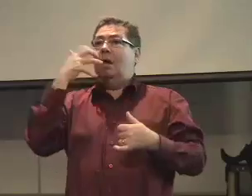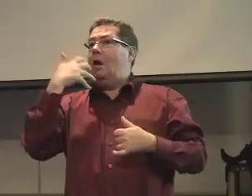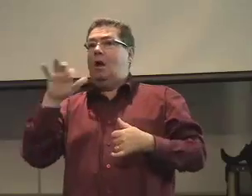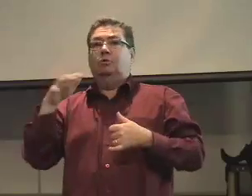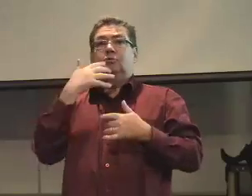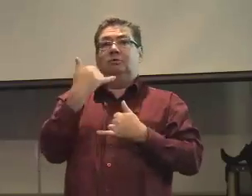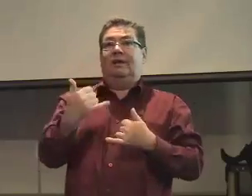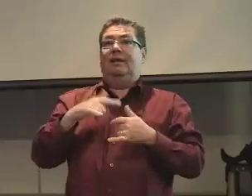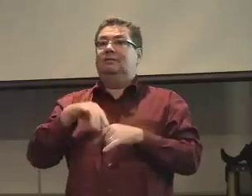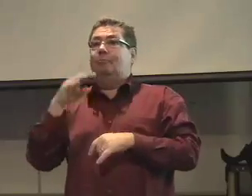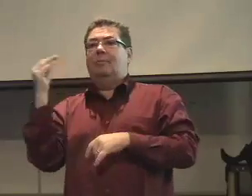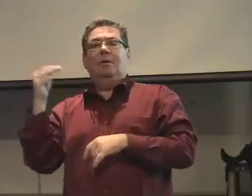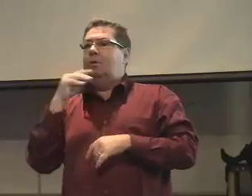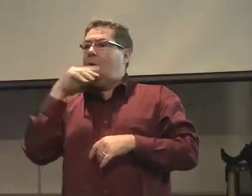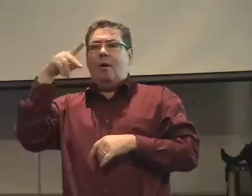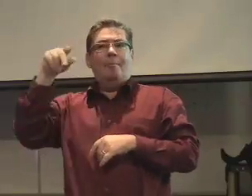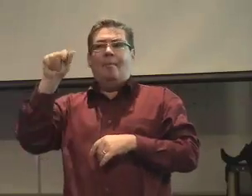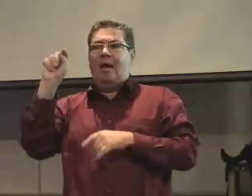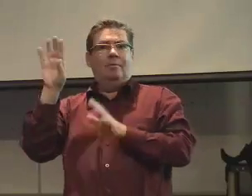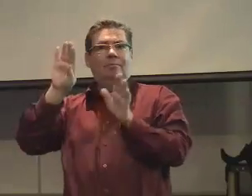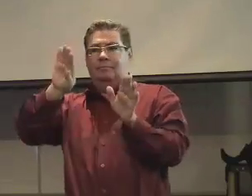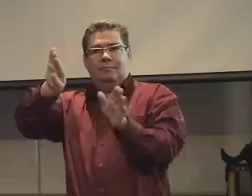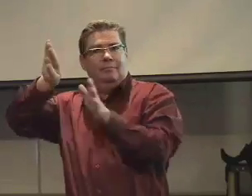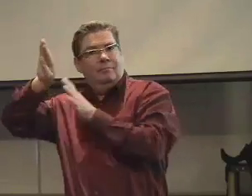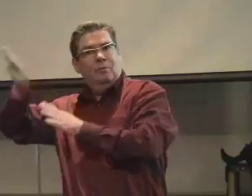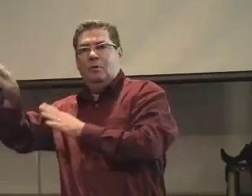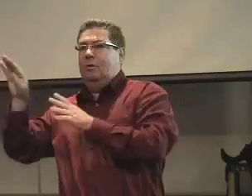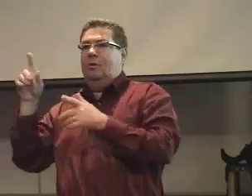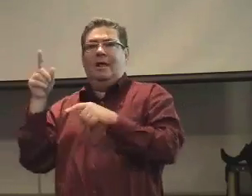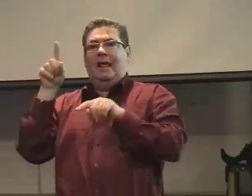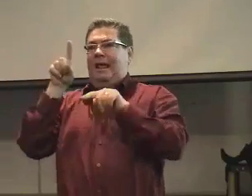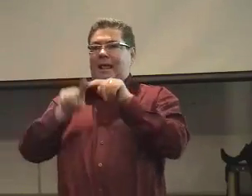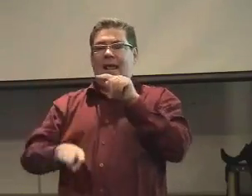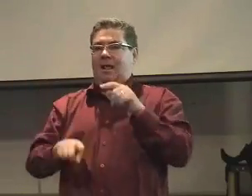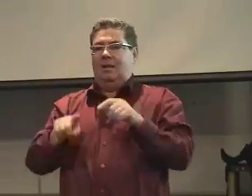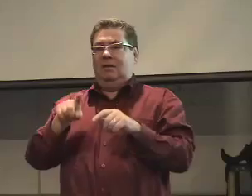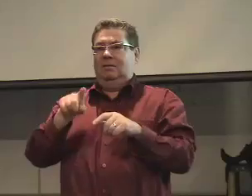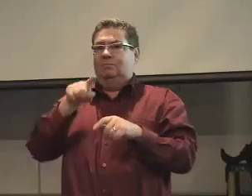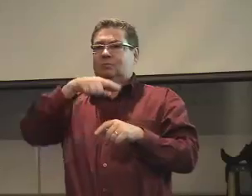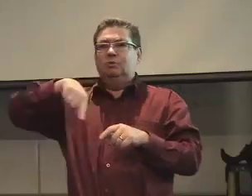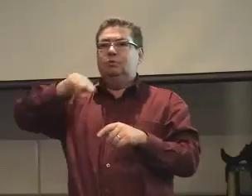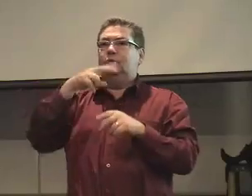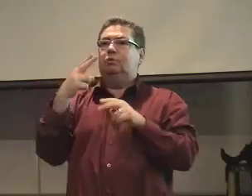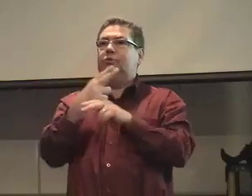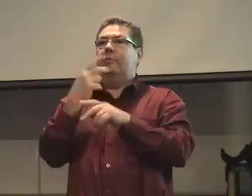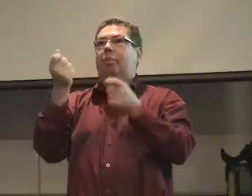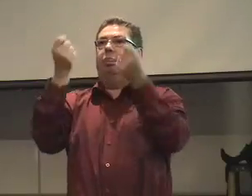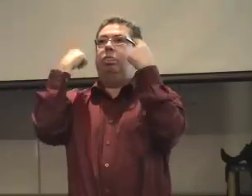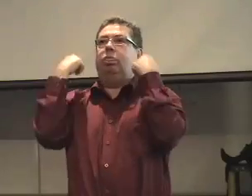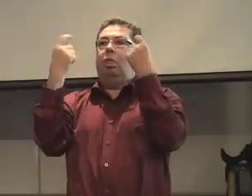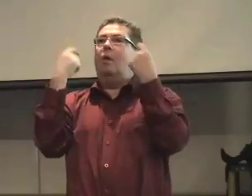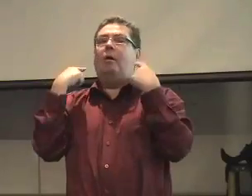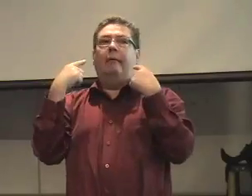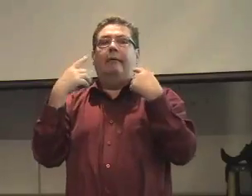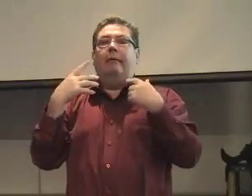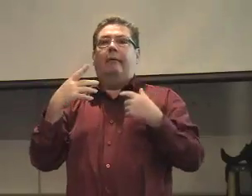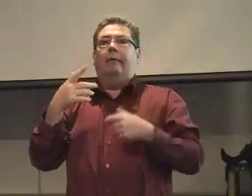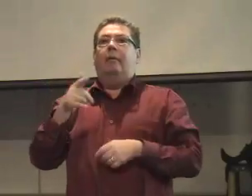Monday, today. It was not patterned. So there was no way they could just like zone out till it was their turn and go, oh,